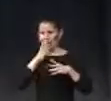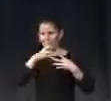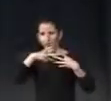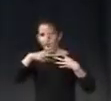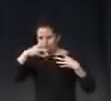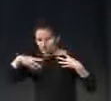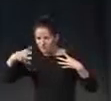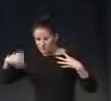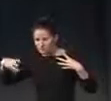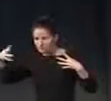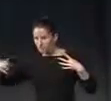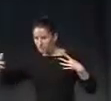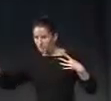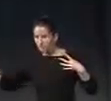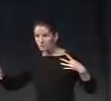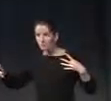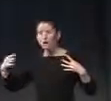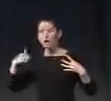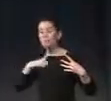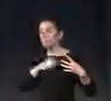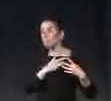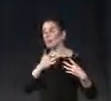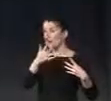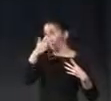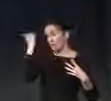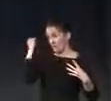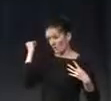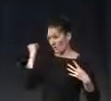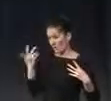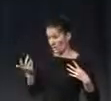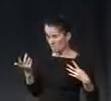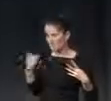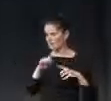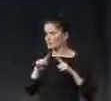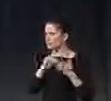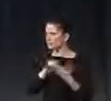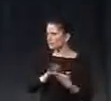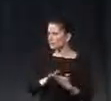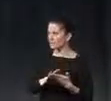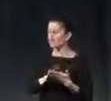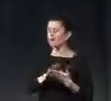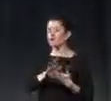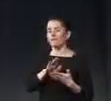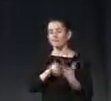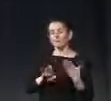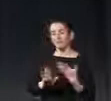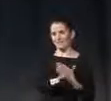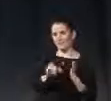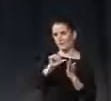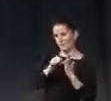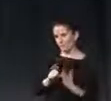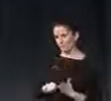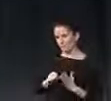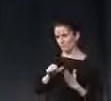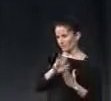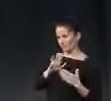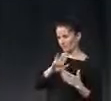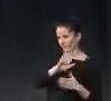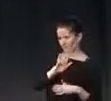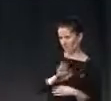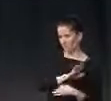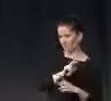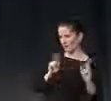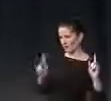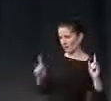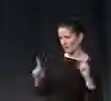been collectively forgotten, though also recorded, are the impressions of the students who participated in Bell's speech research. And this is the alternate